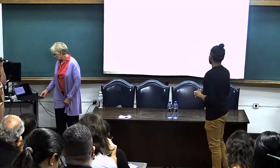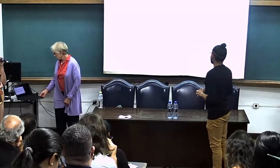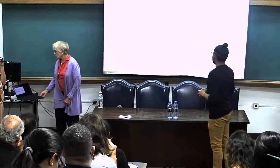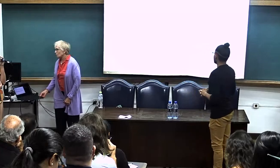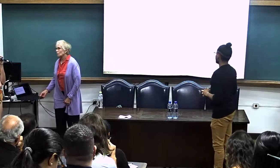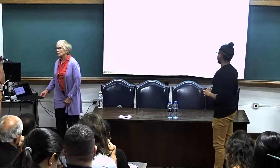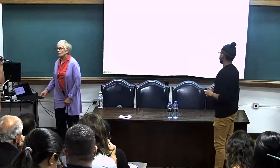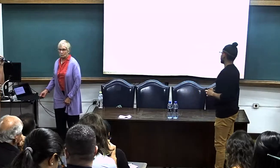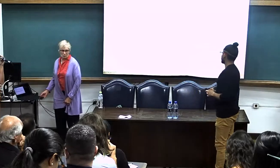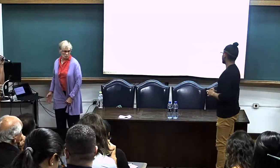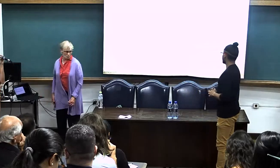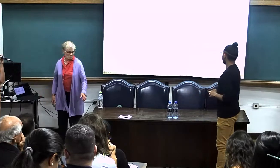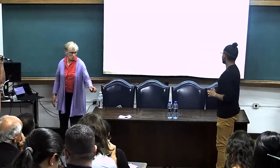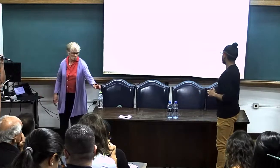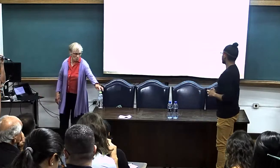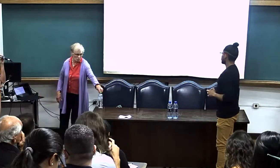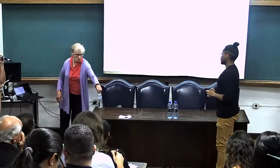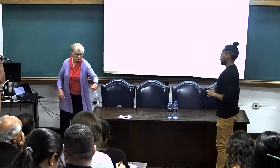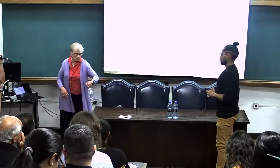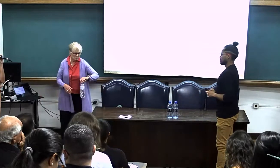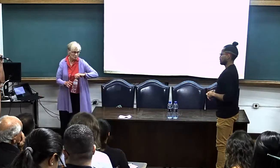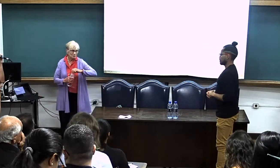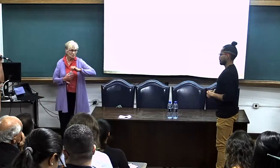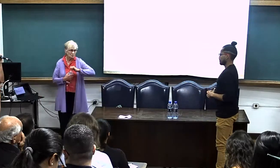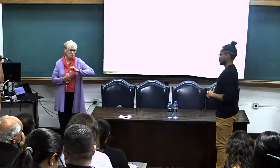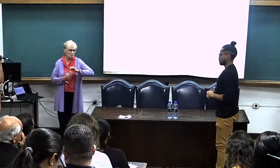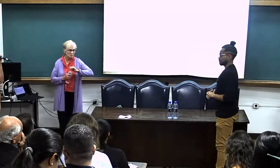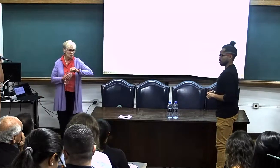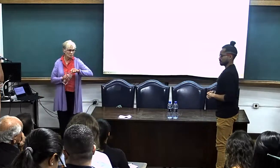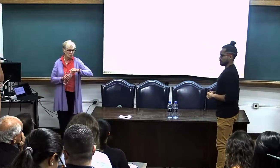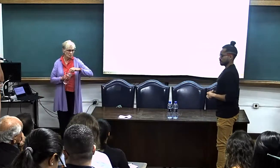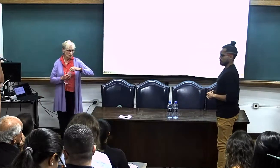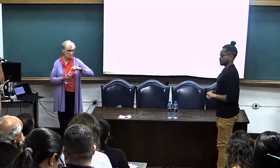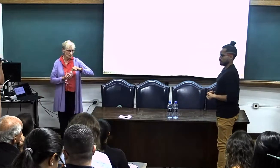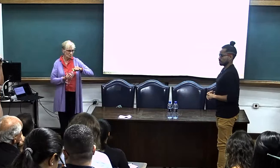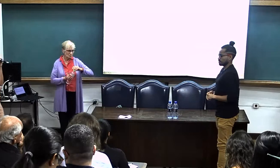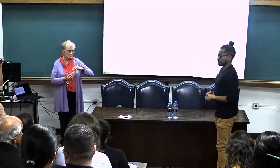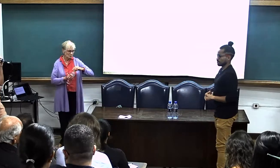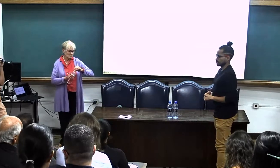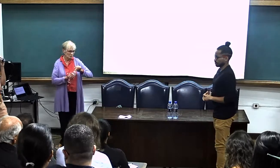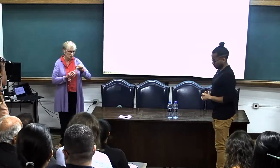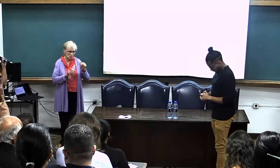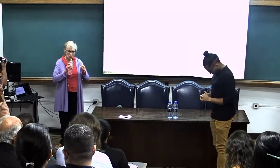fonológica, que é calculado a partir dos padrões de velocidade dos